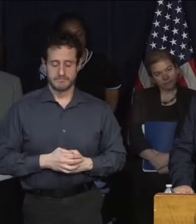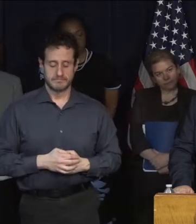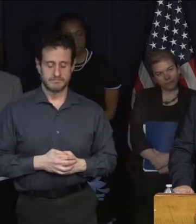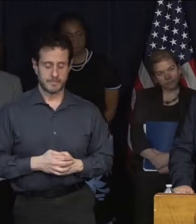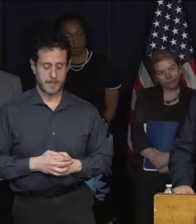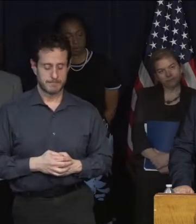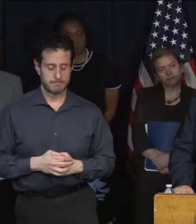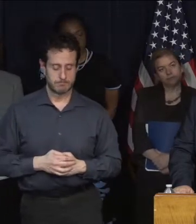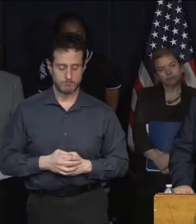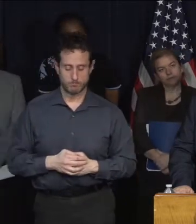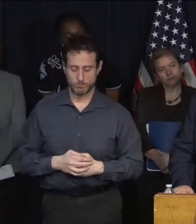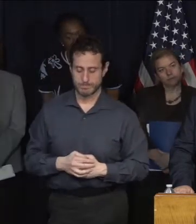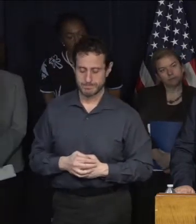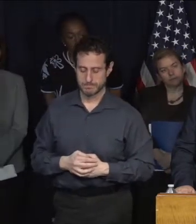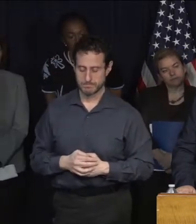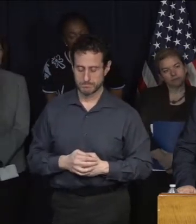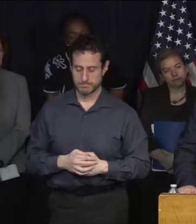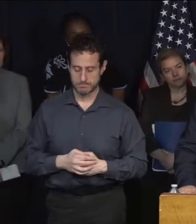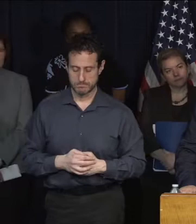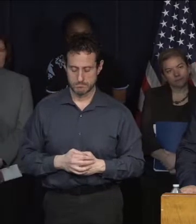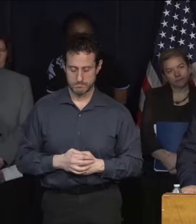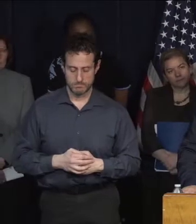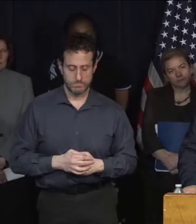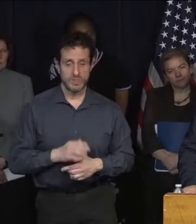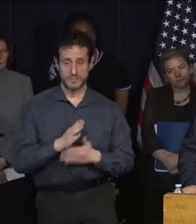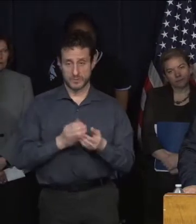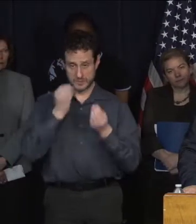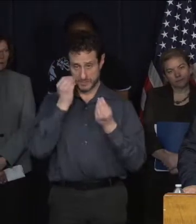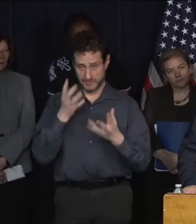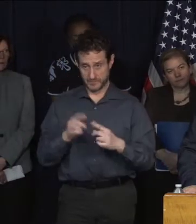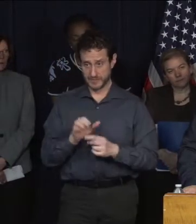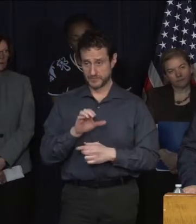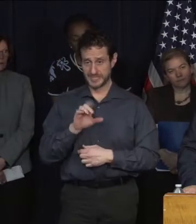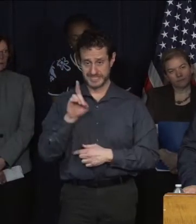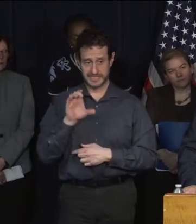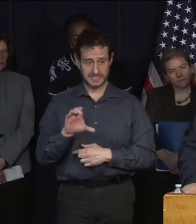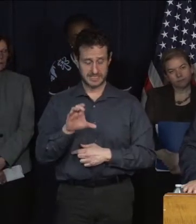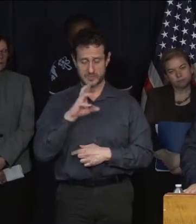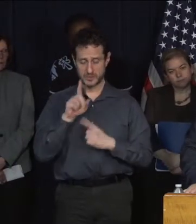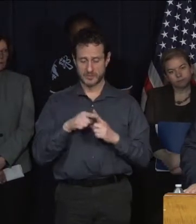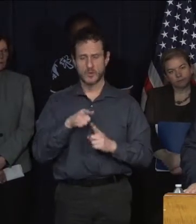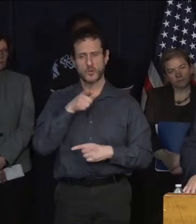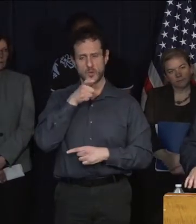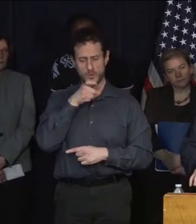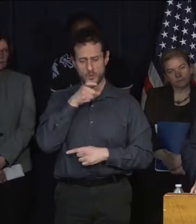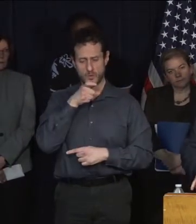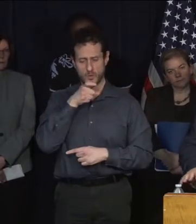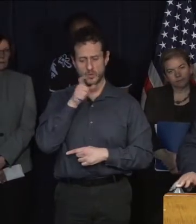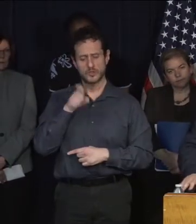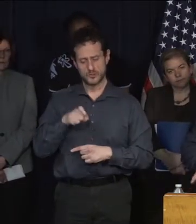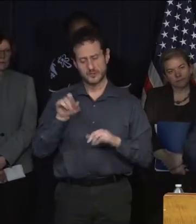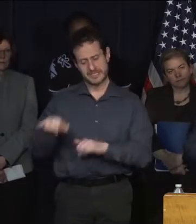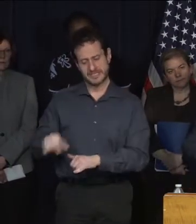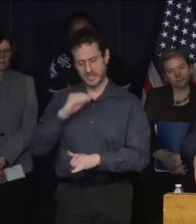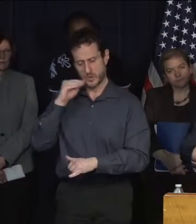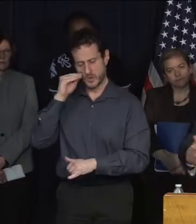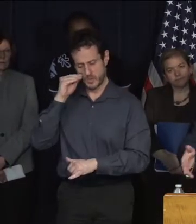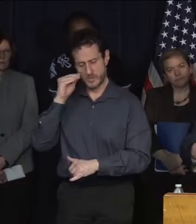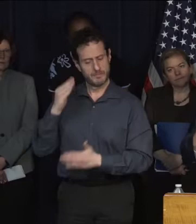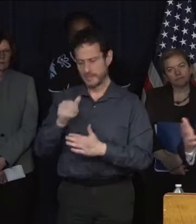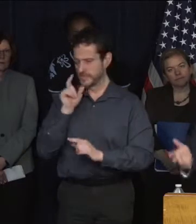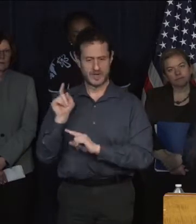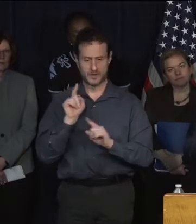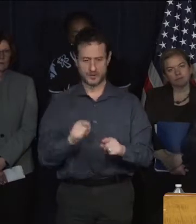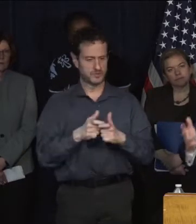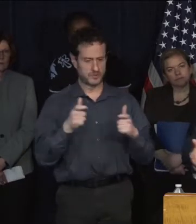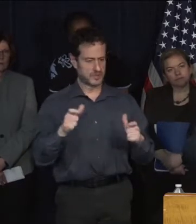information issuances from the CDC about who should stay home, perhaps not attend